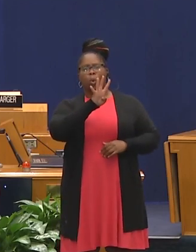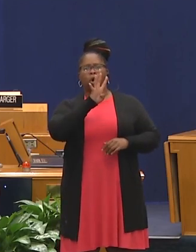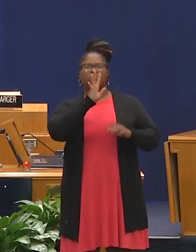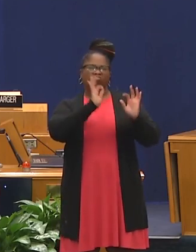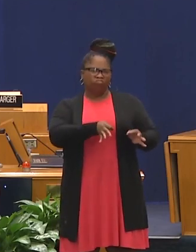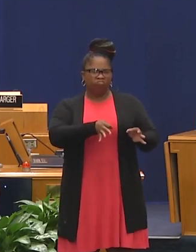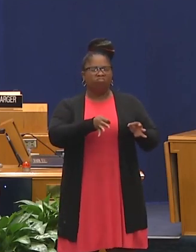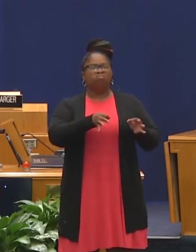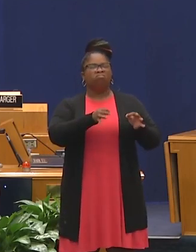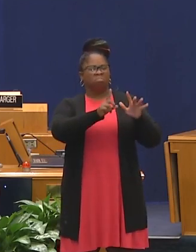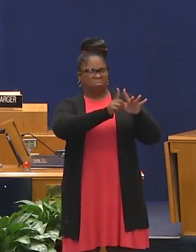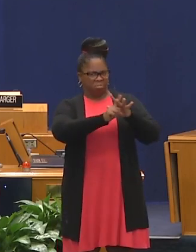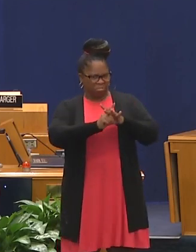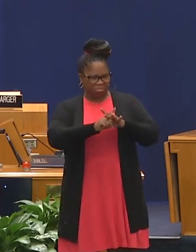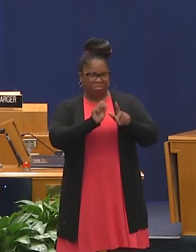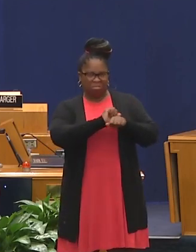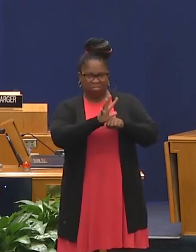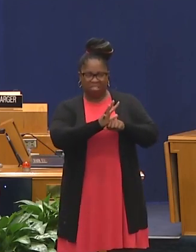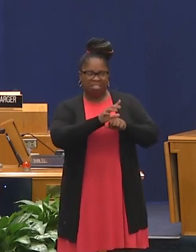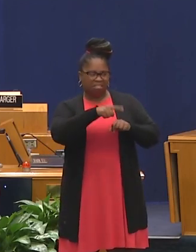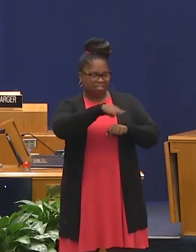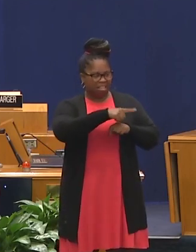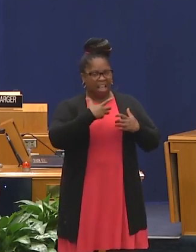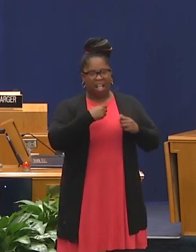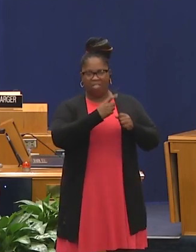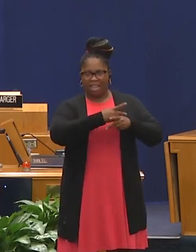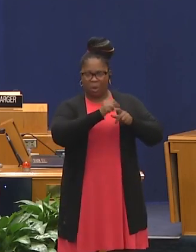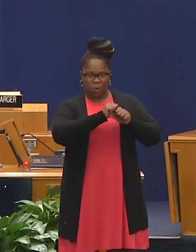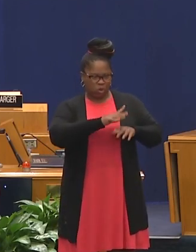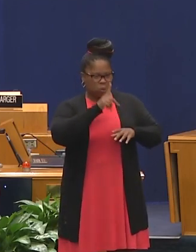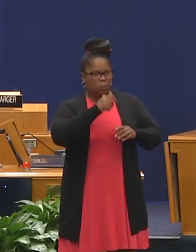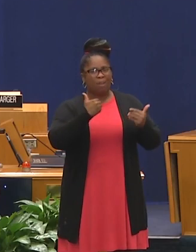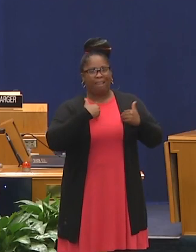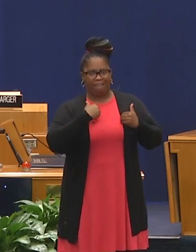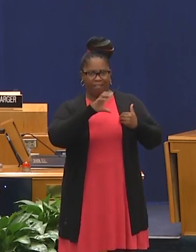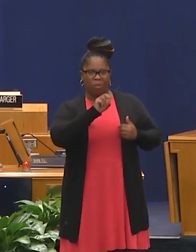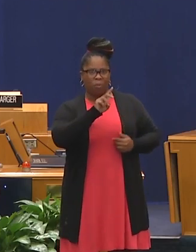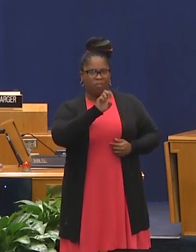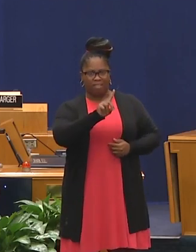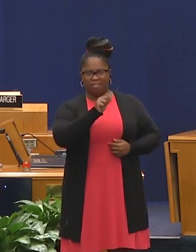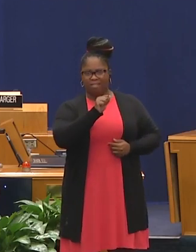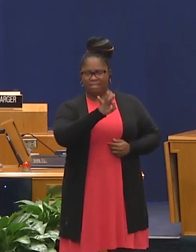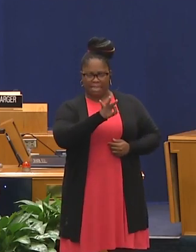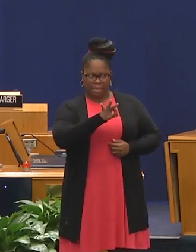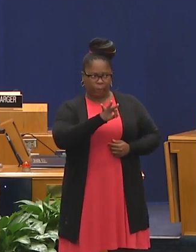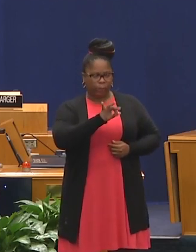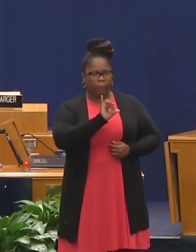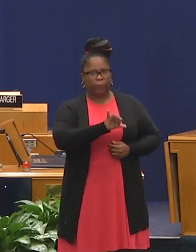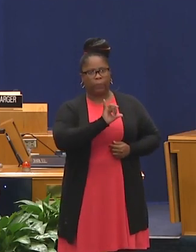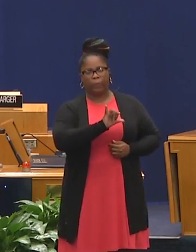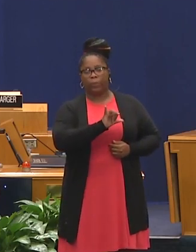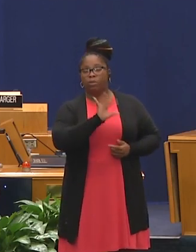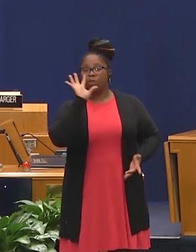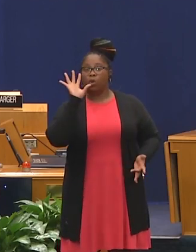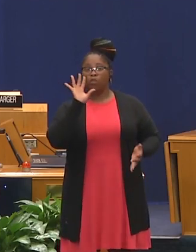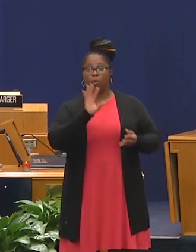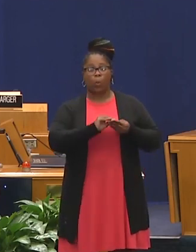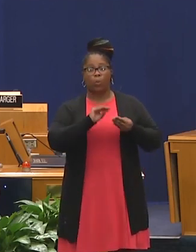confirmed cases among healthcare workers who tested positive for COVID-19. And that brings our total number